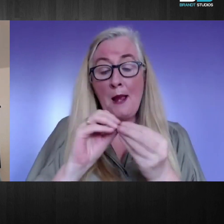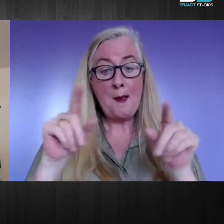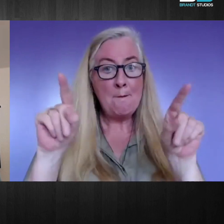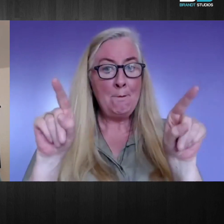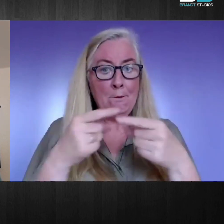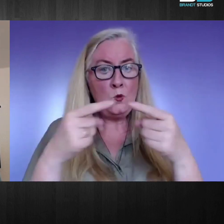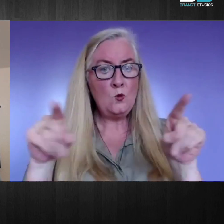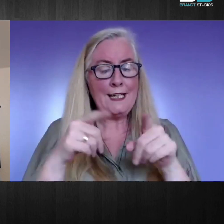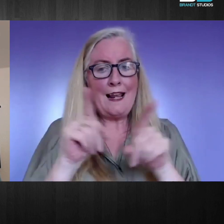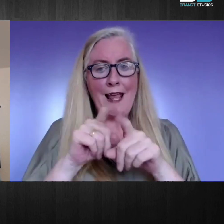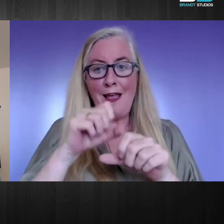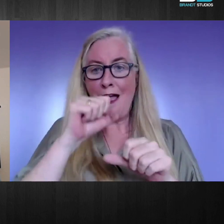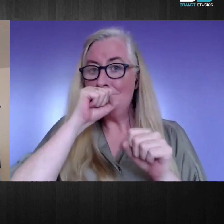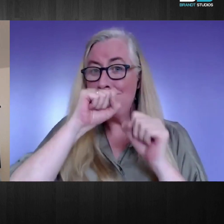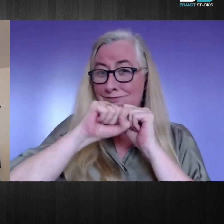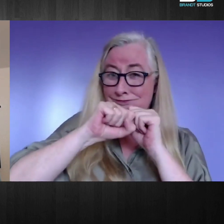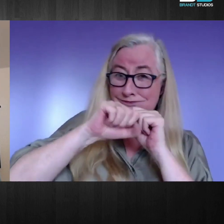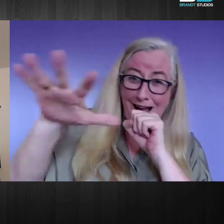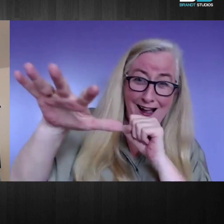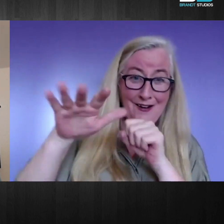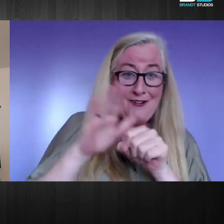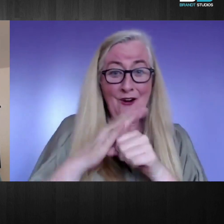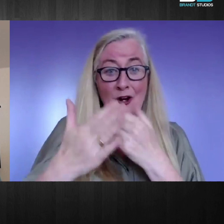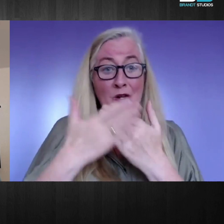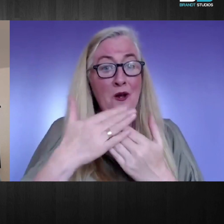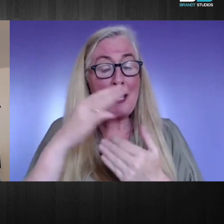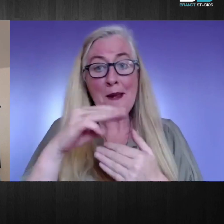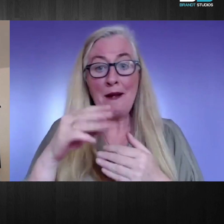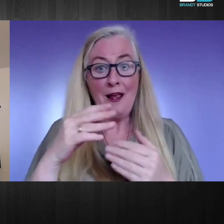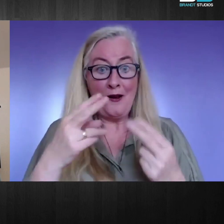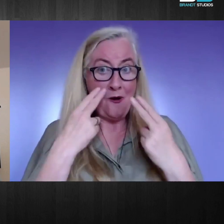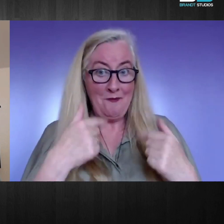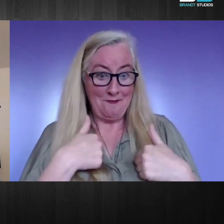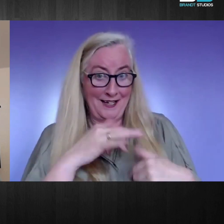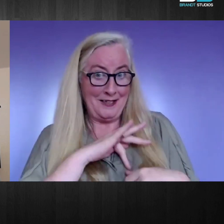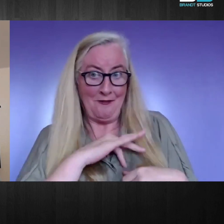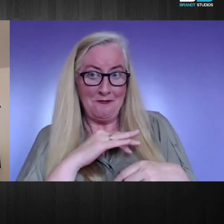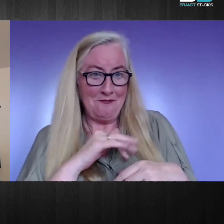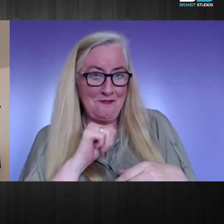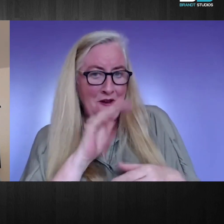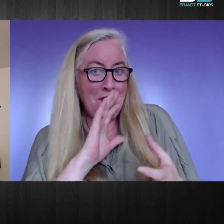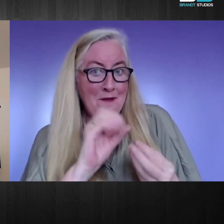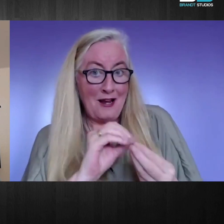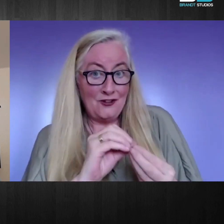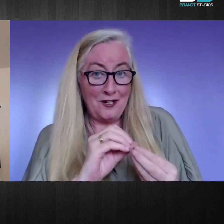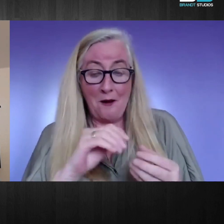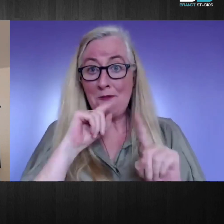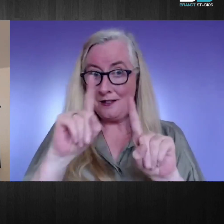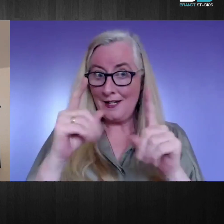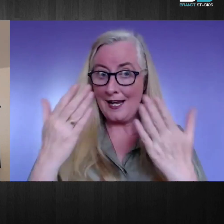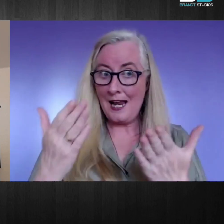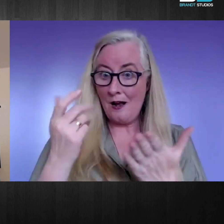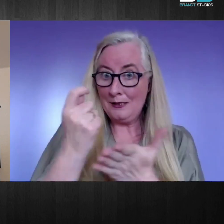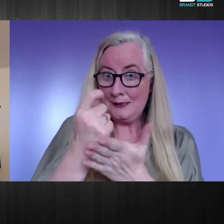people to say things that they wouldn't usually say if they had the time. Because now we're not stuck to a routine. A lot of people have much